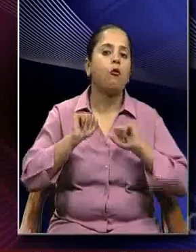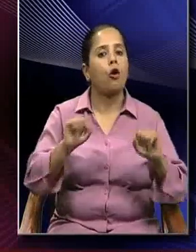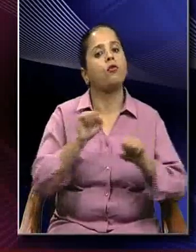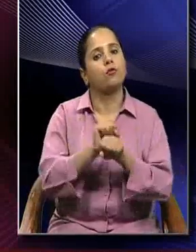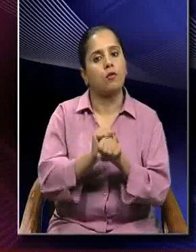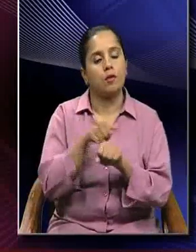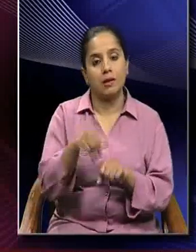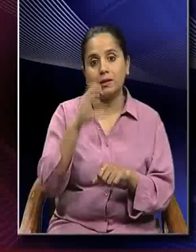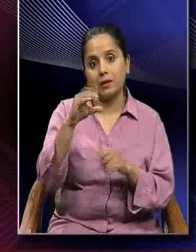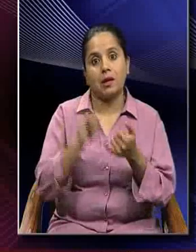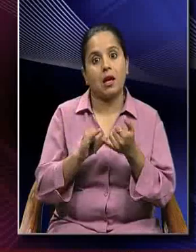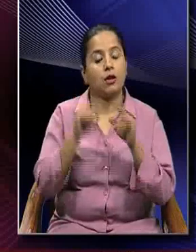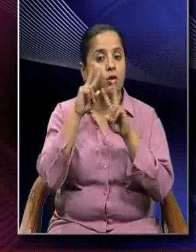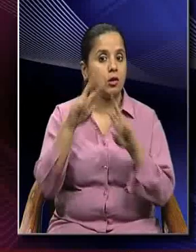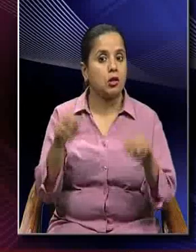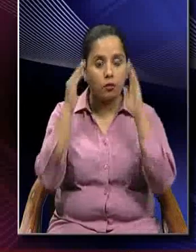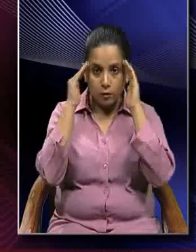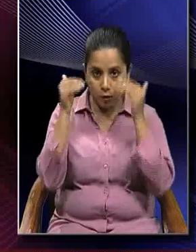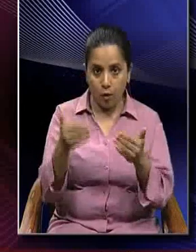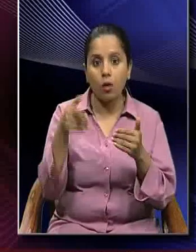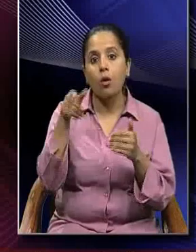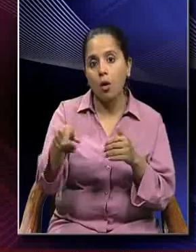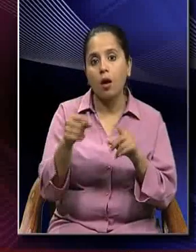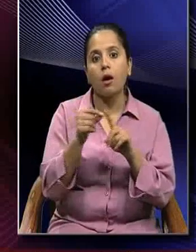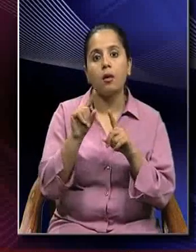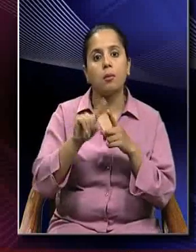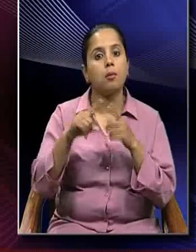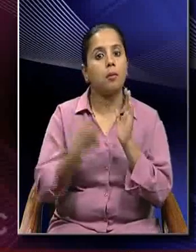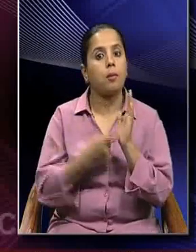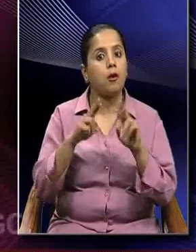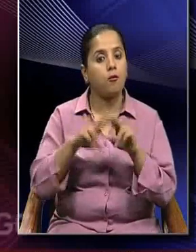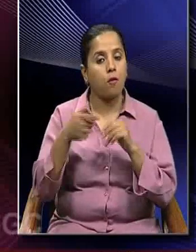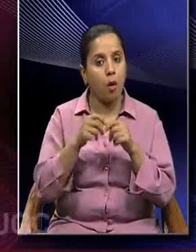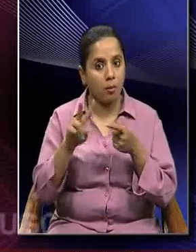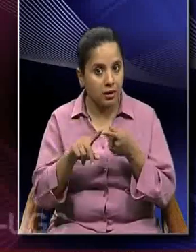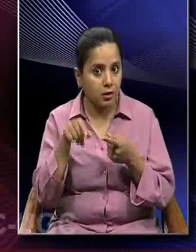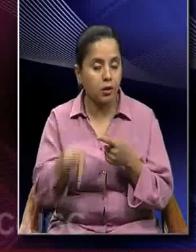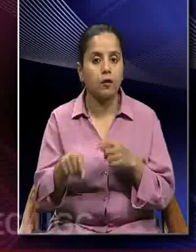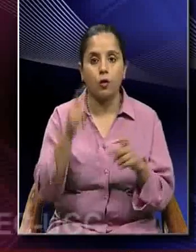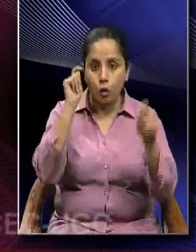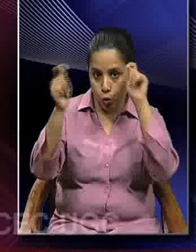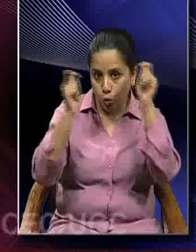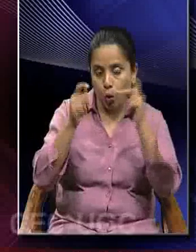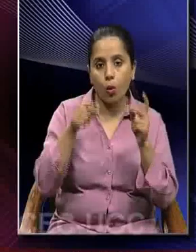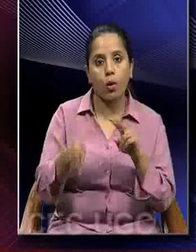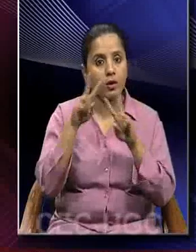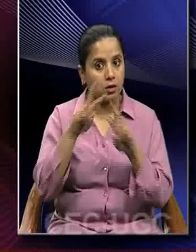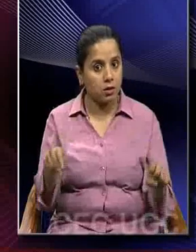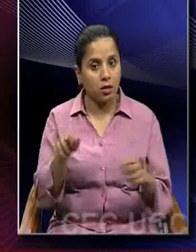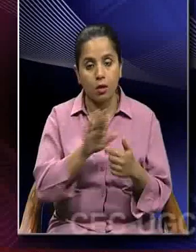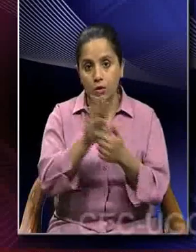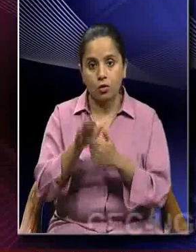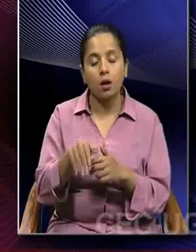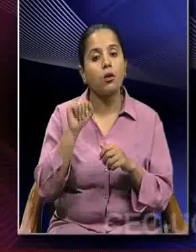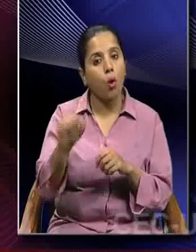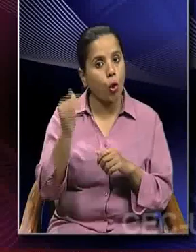because CSS researchers focus on performative role of research, and they highlight the practical functions of